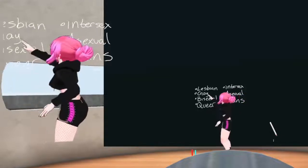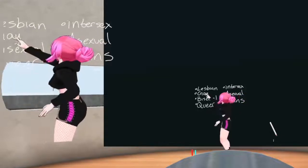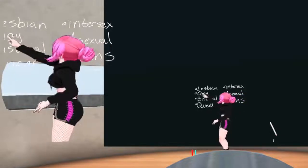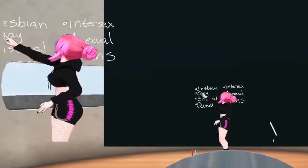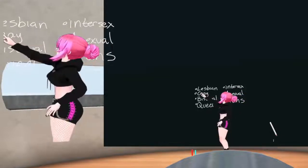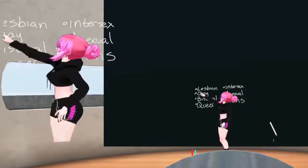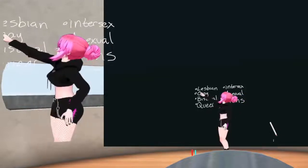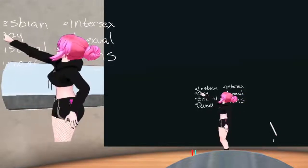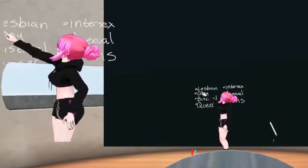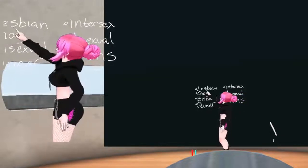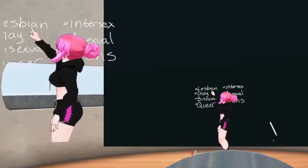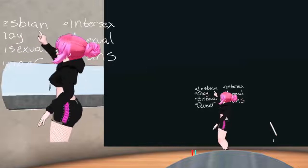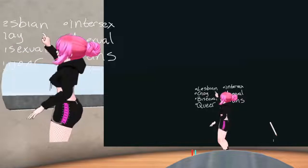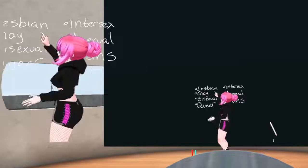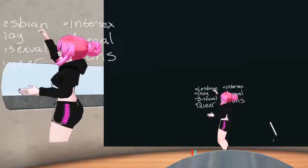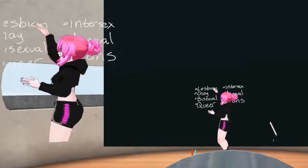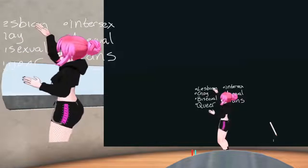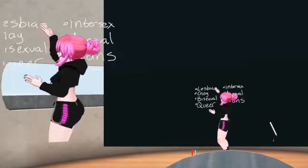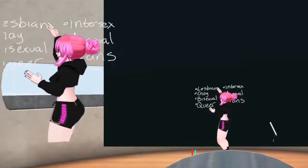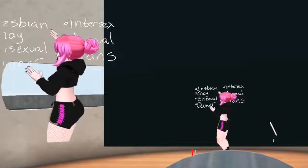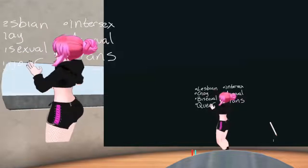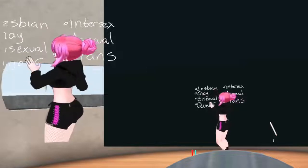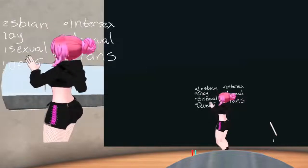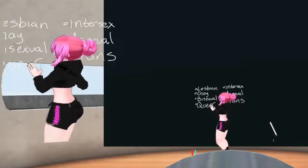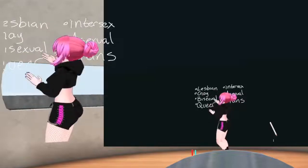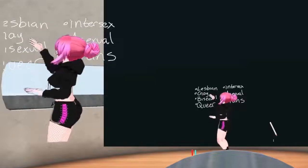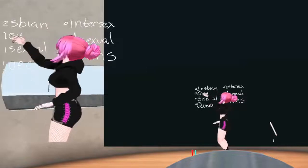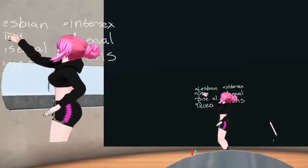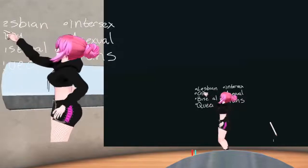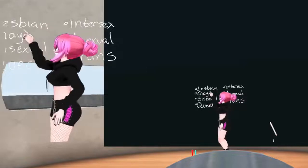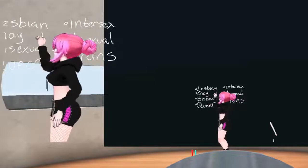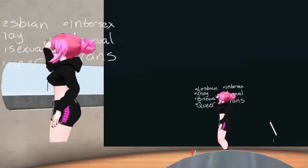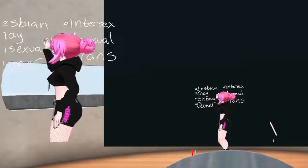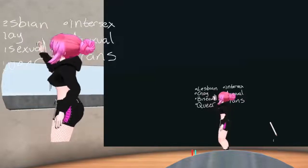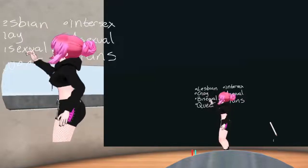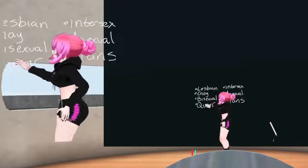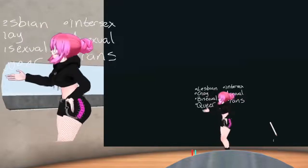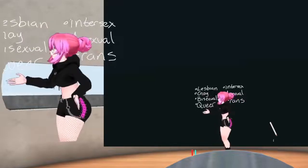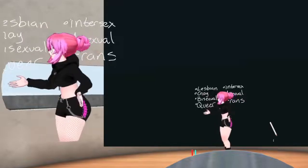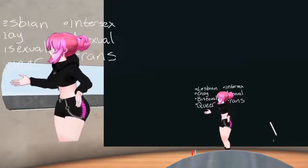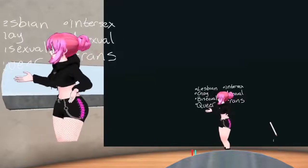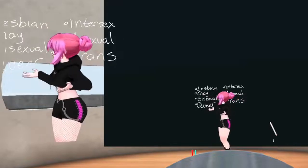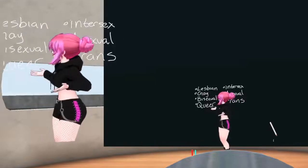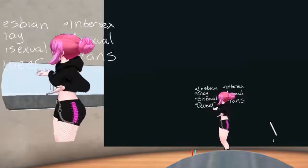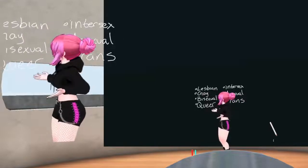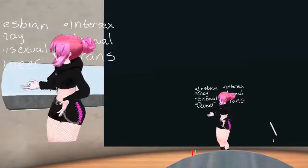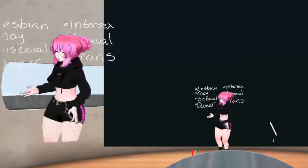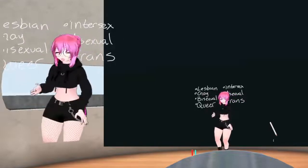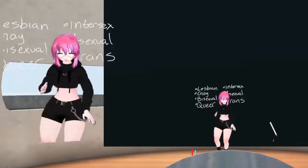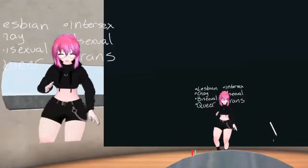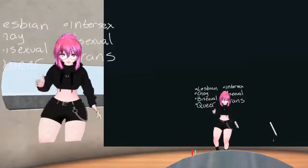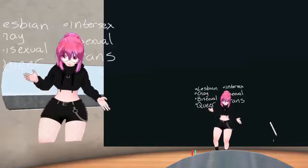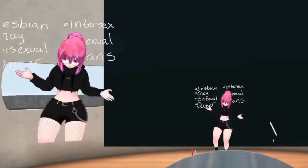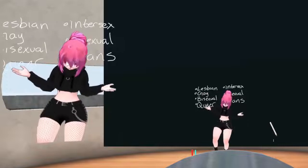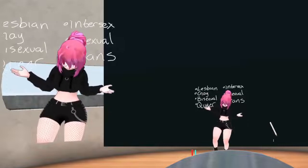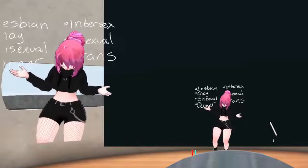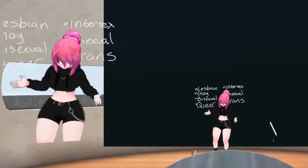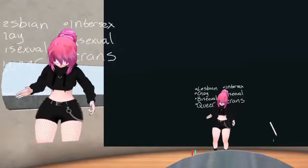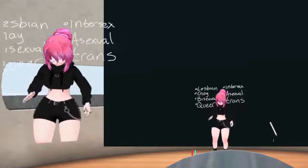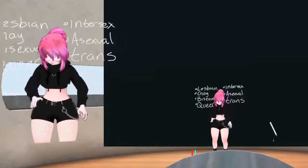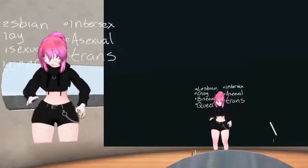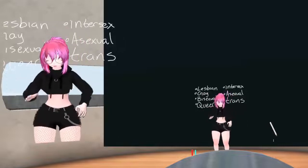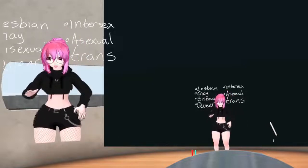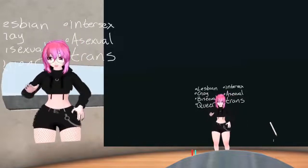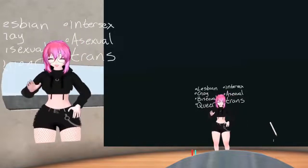is, but so lesbian. When we're talking about LGBT, lesbian is always the first one in that order. So why not learn